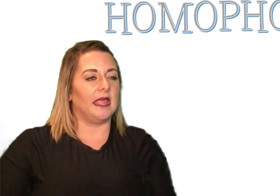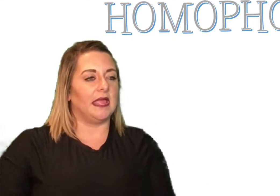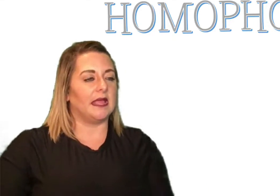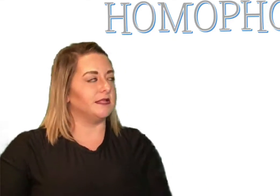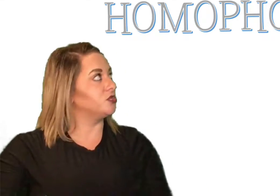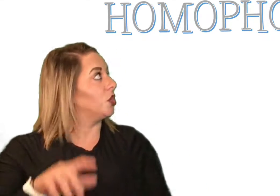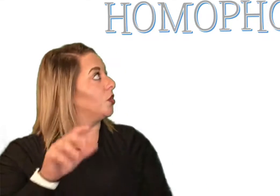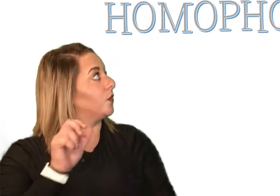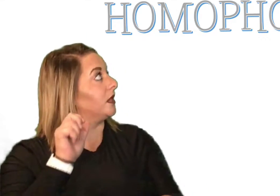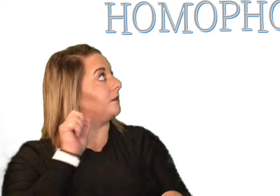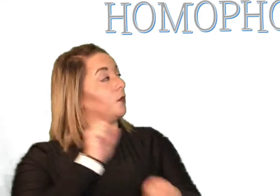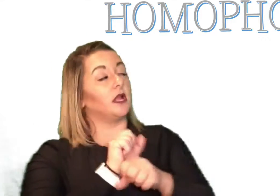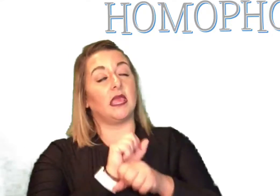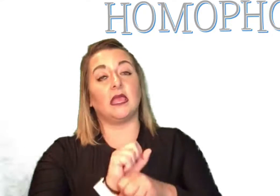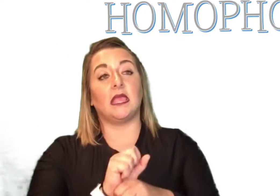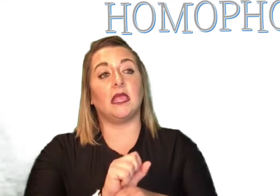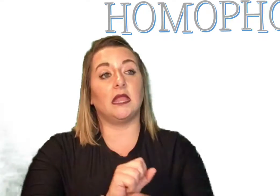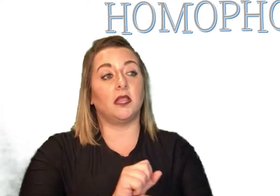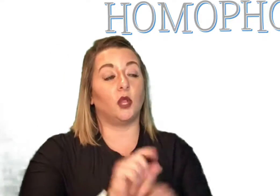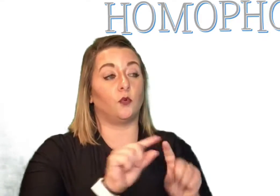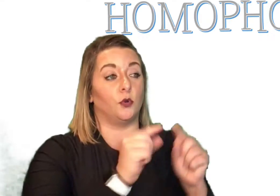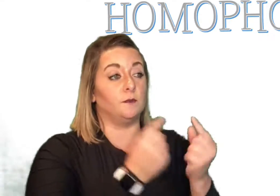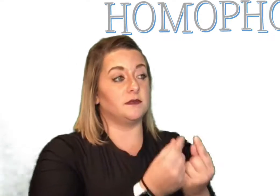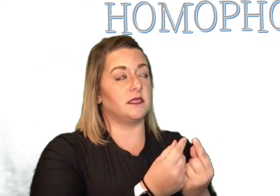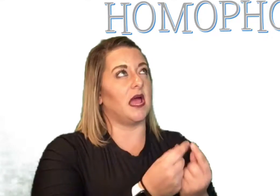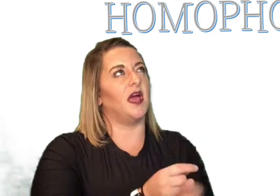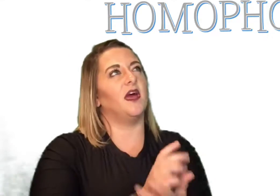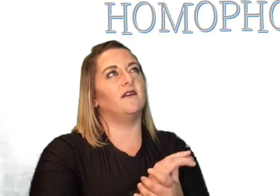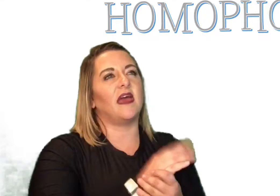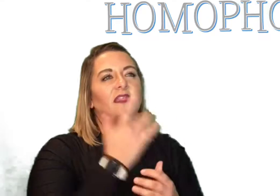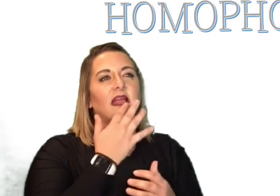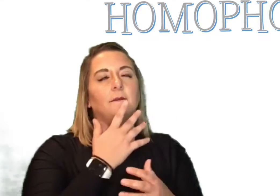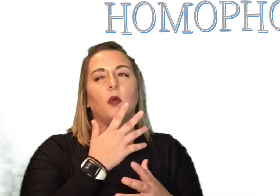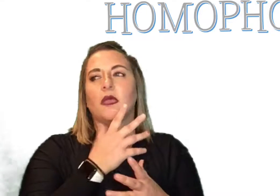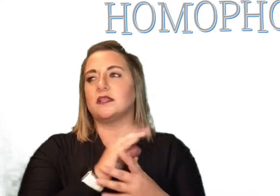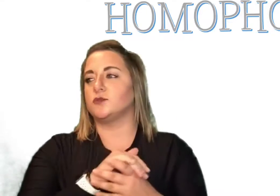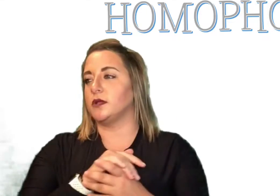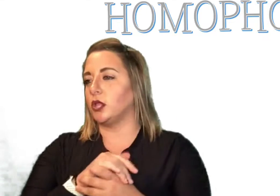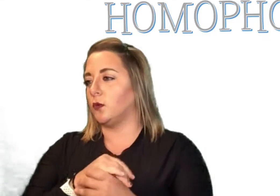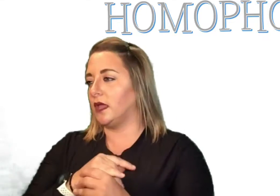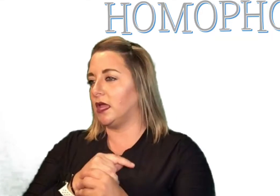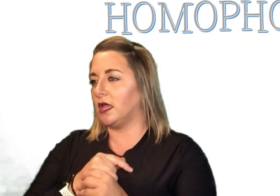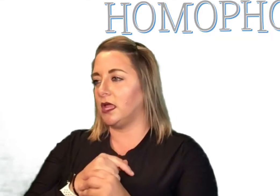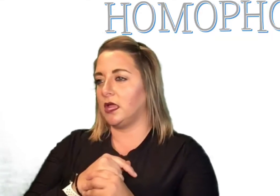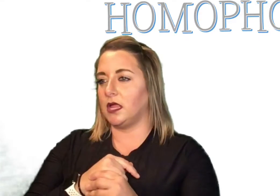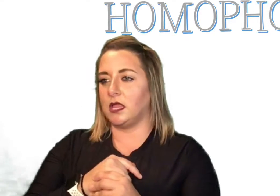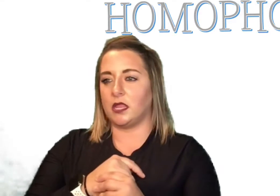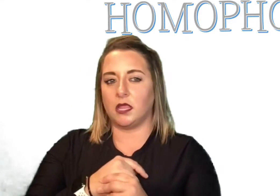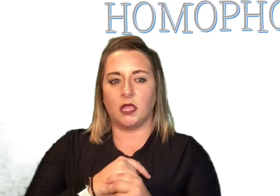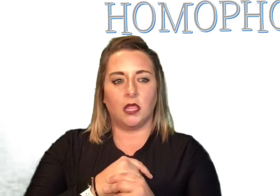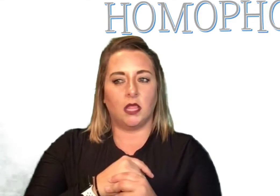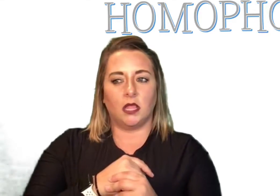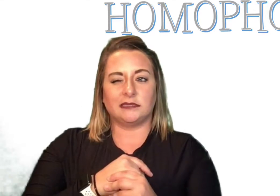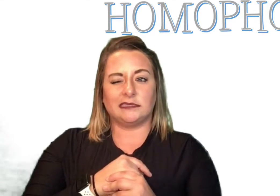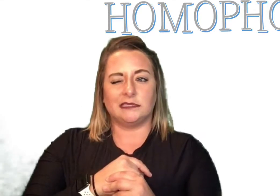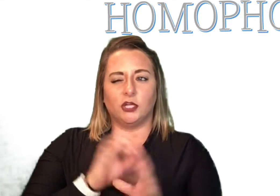go and we're going to be working in groups of, I think I'm going to put you